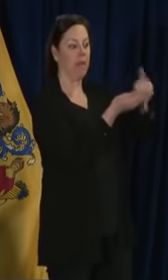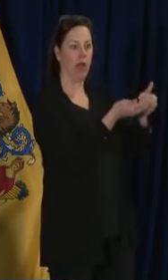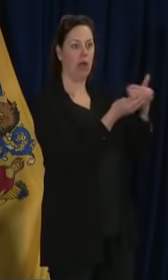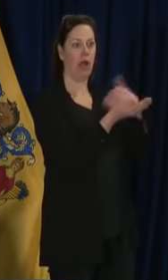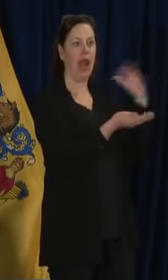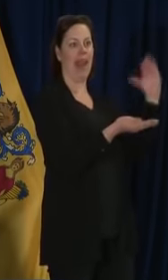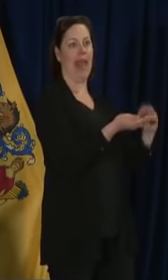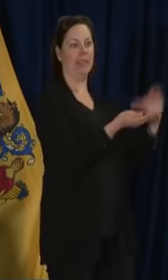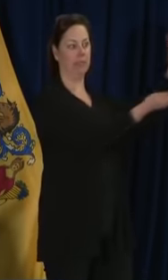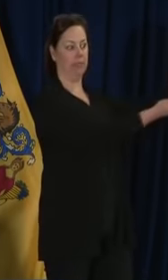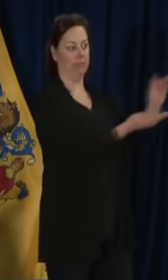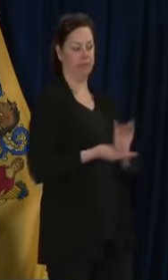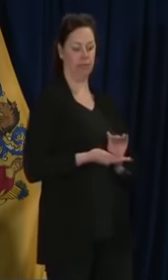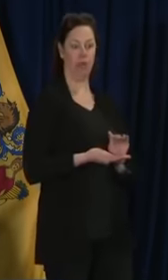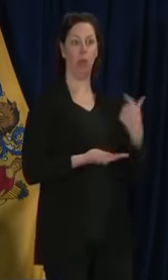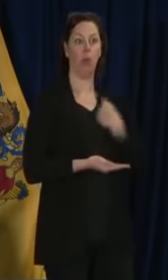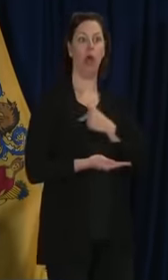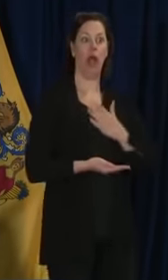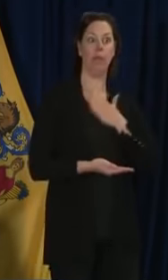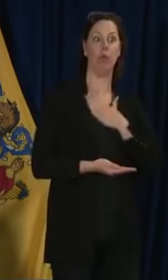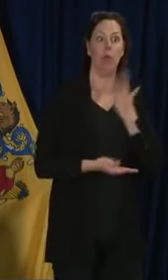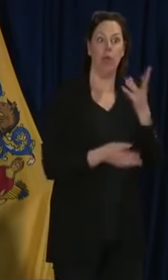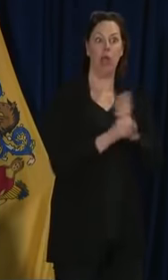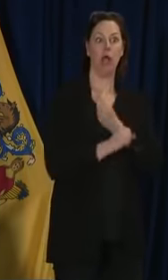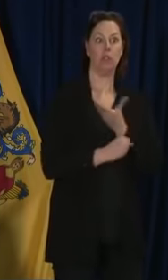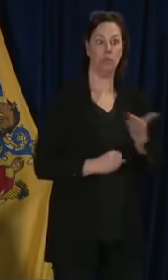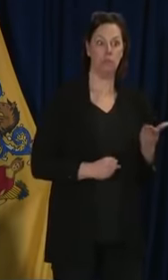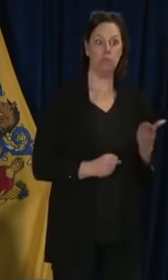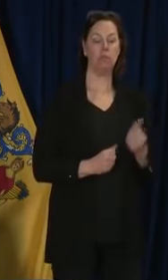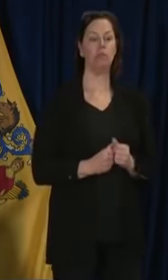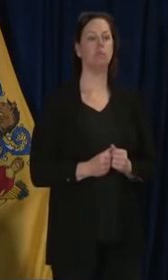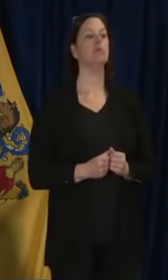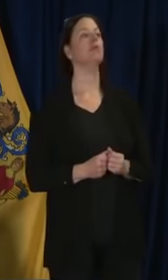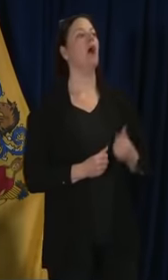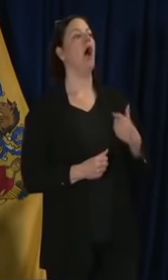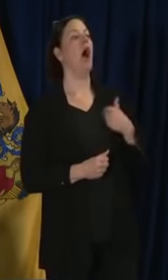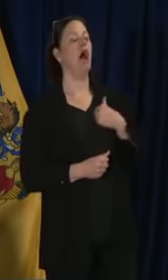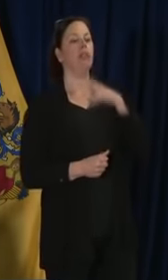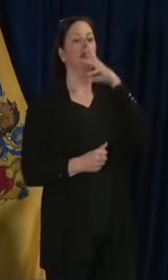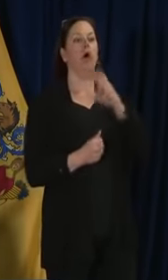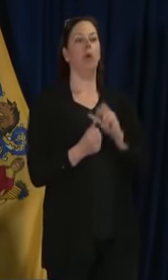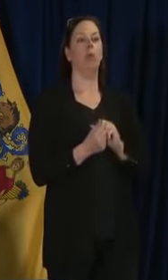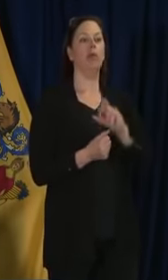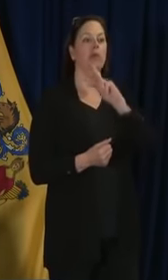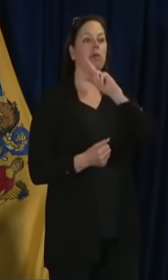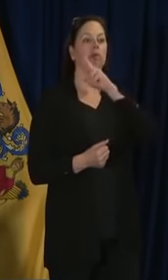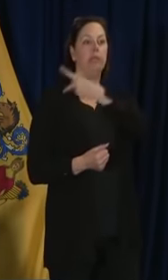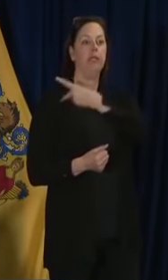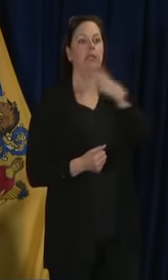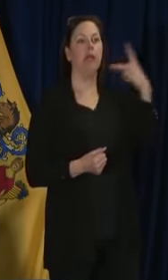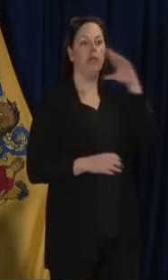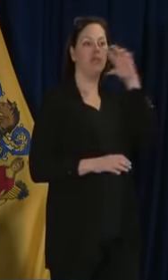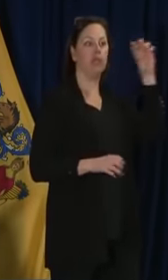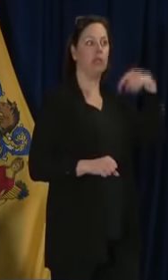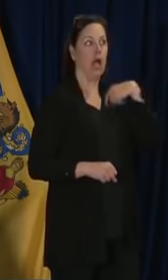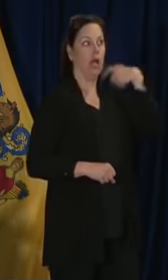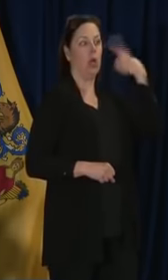into Friday. I spoke to the Vice President Friday night. I reiterated with the President and Vice President today. We